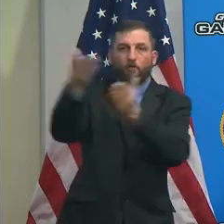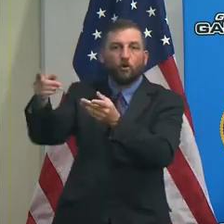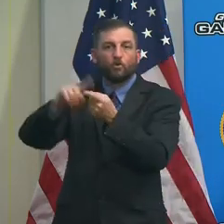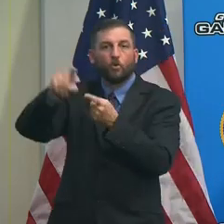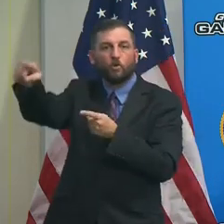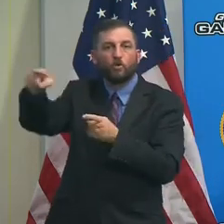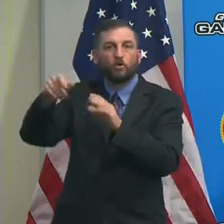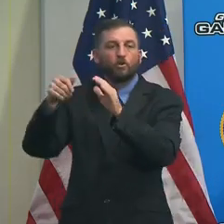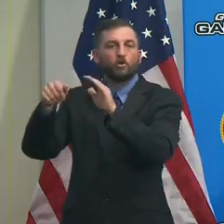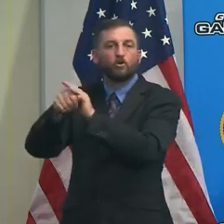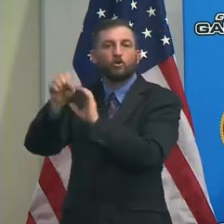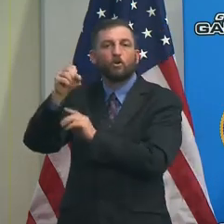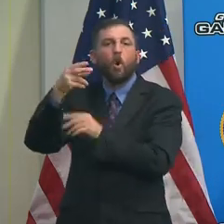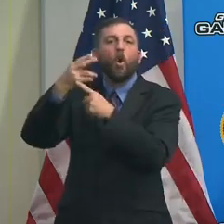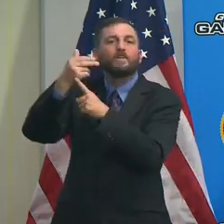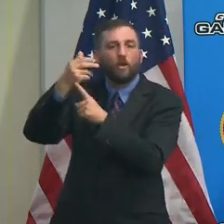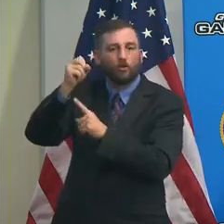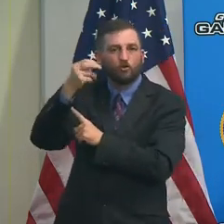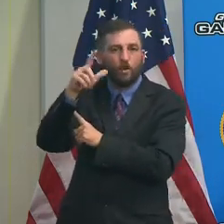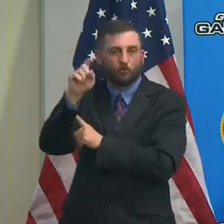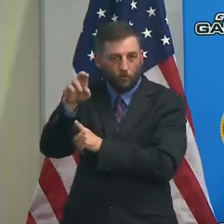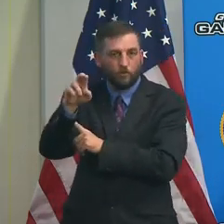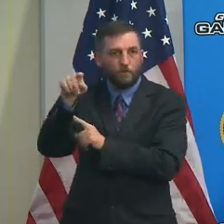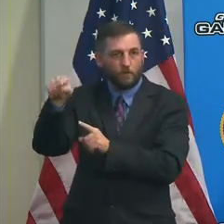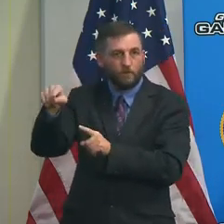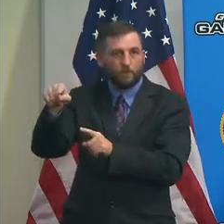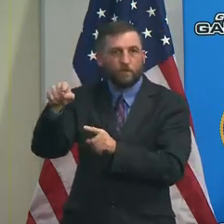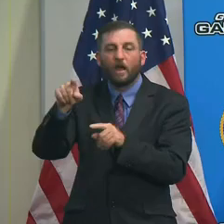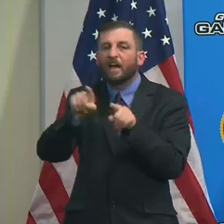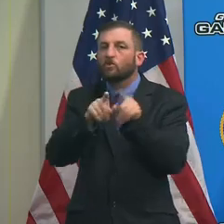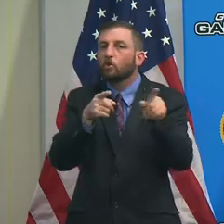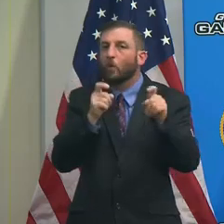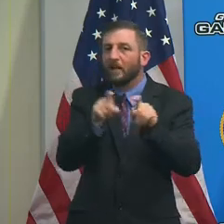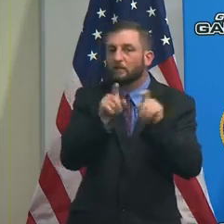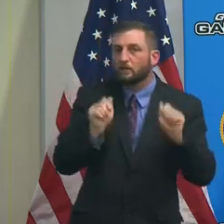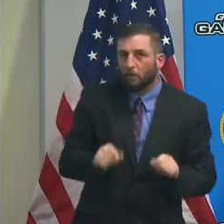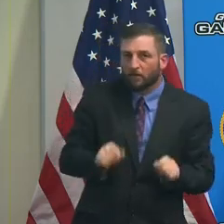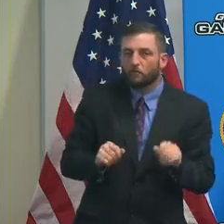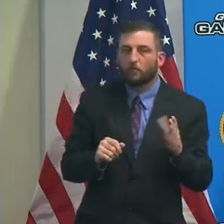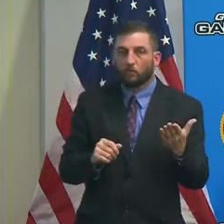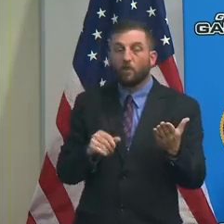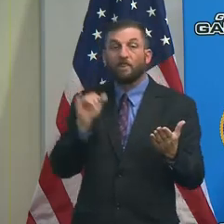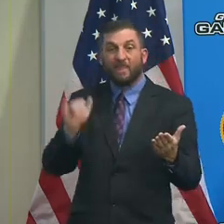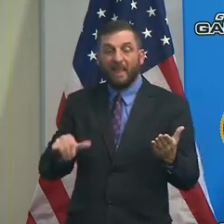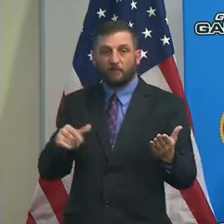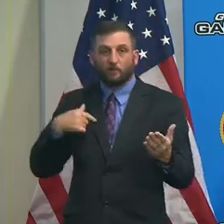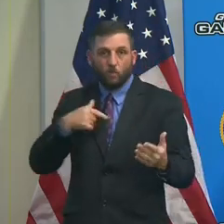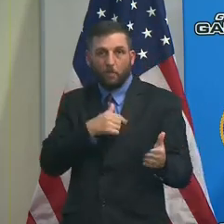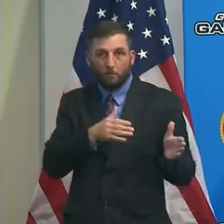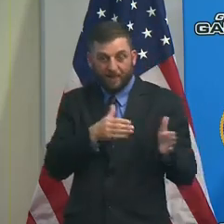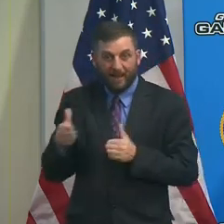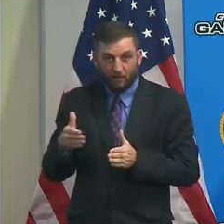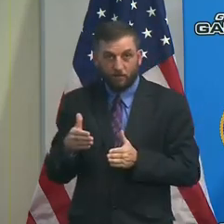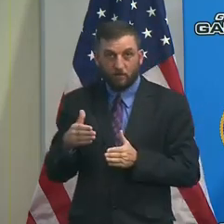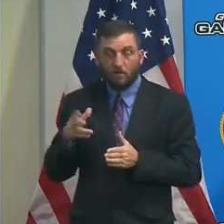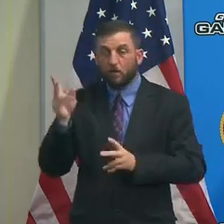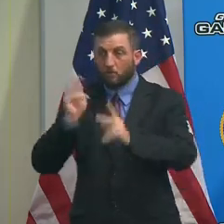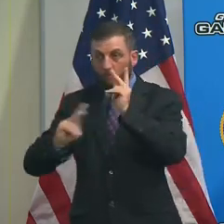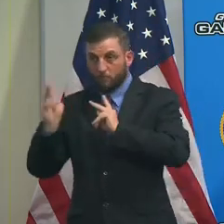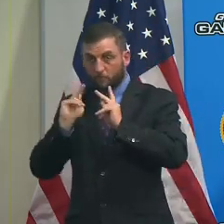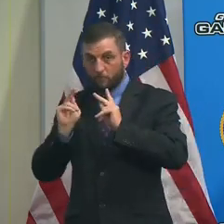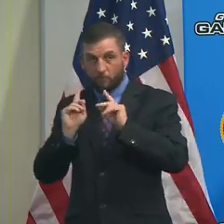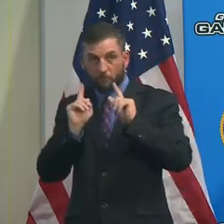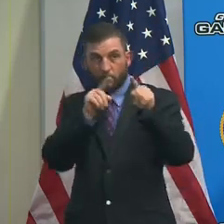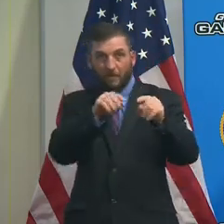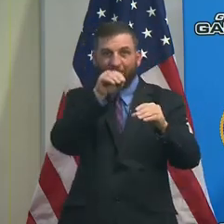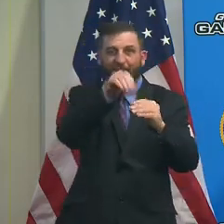shelters, the hotels, the non-congregate shelters, as quickly as we could. So our plan is to put individuals in